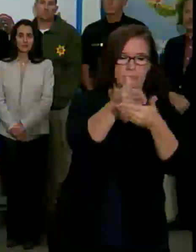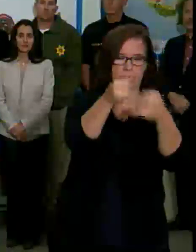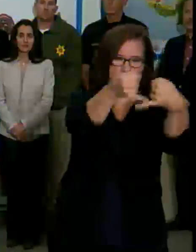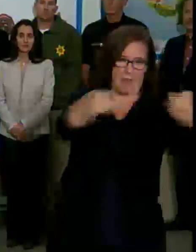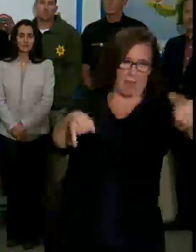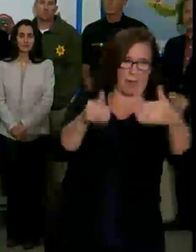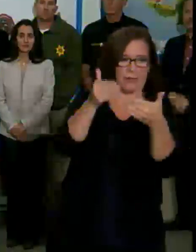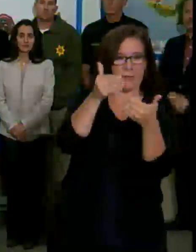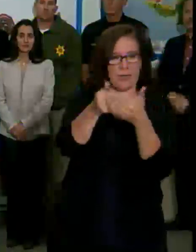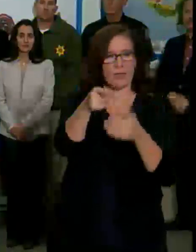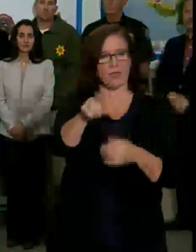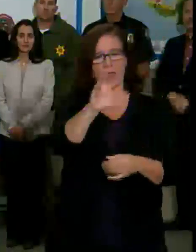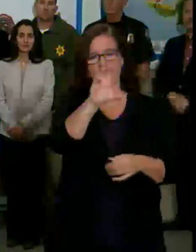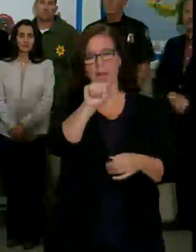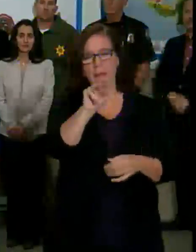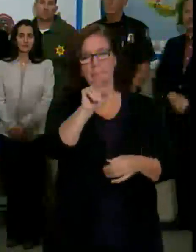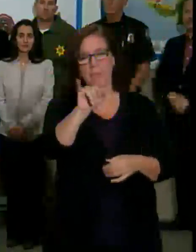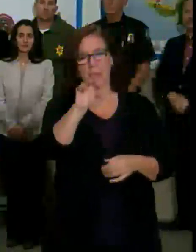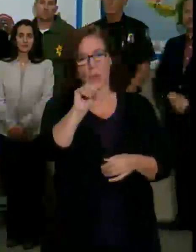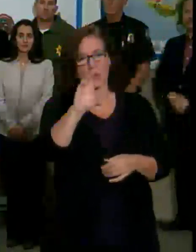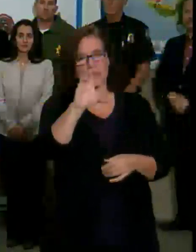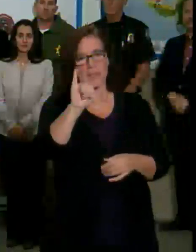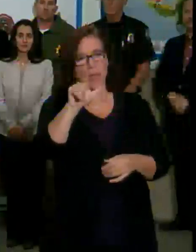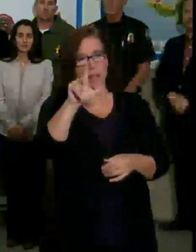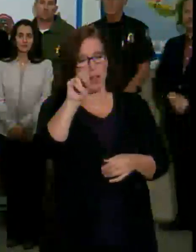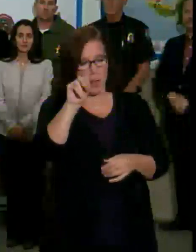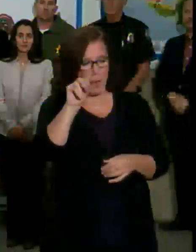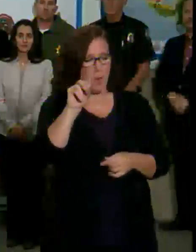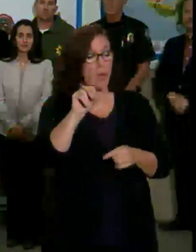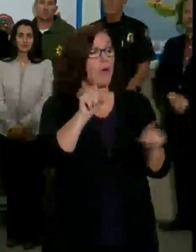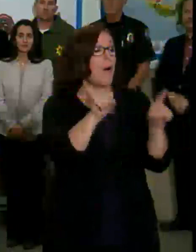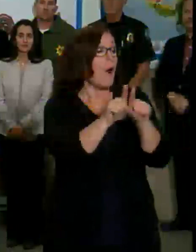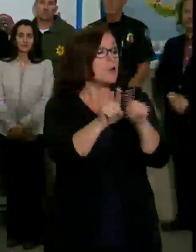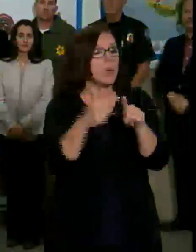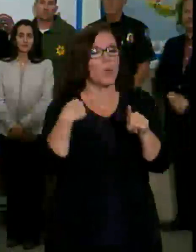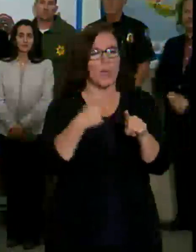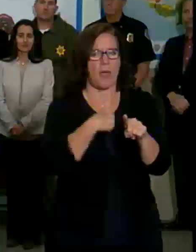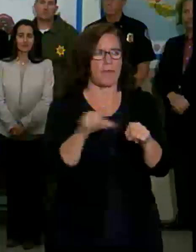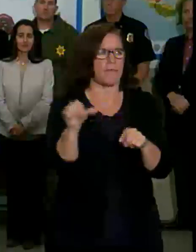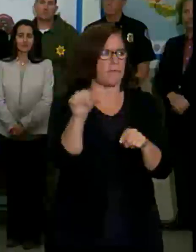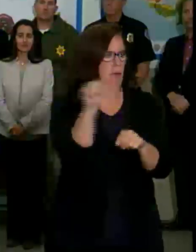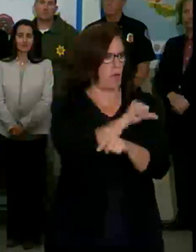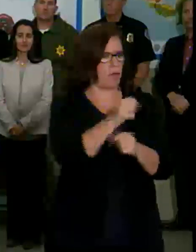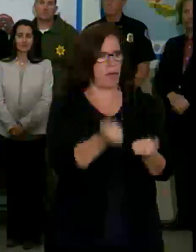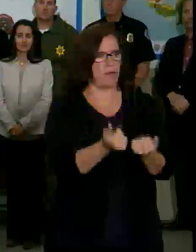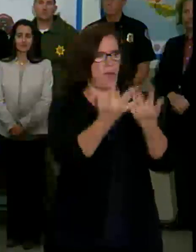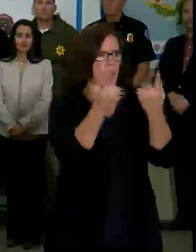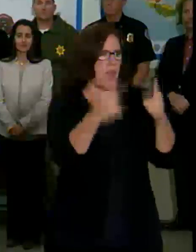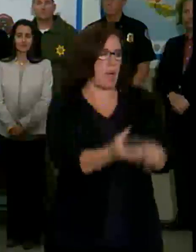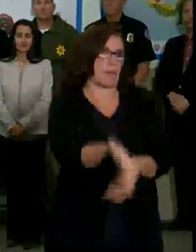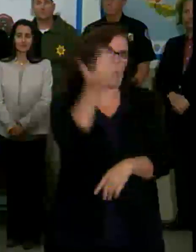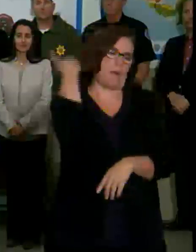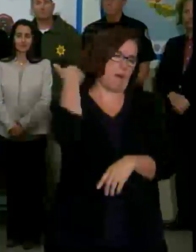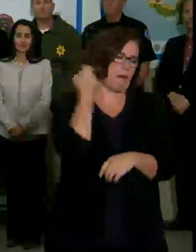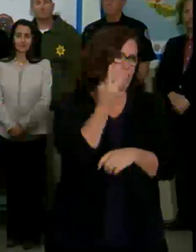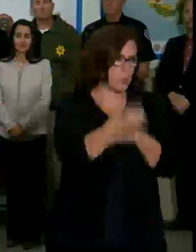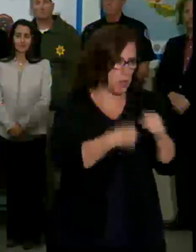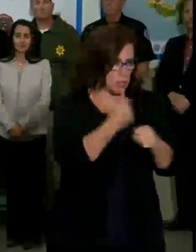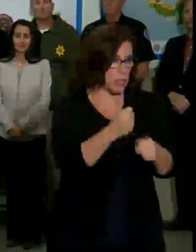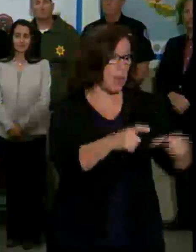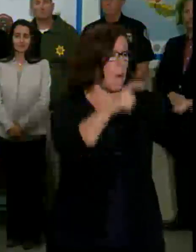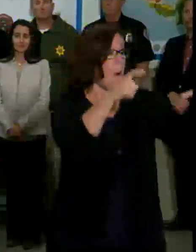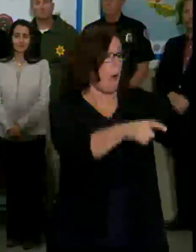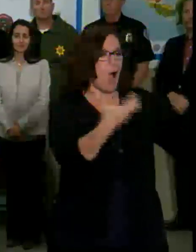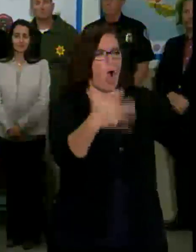fire line that is following the Jesucita burn perimeter on Gibraltar Road. And